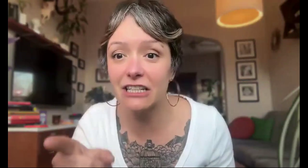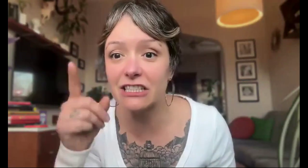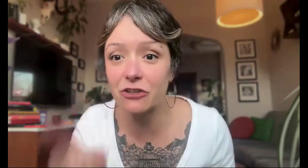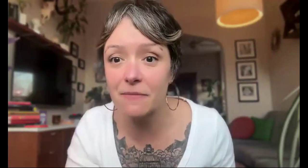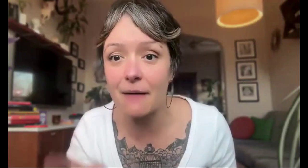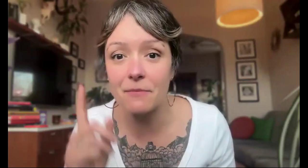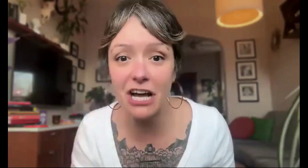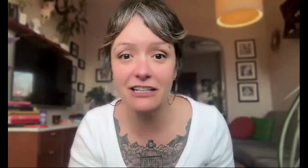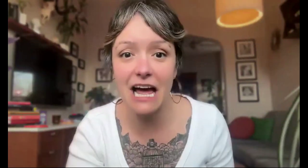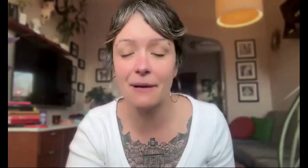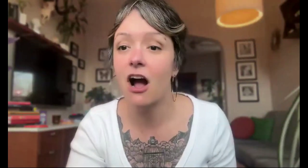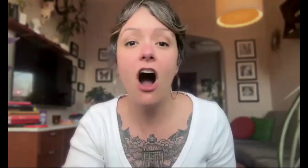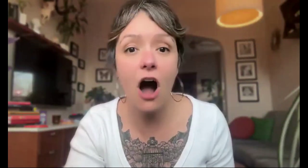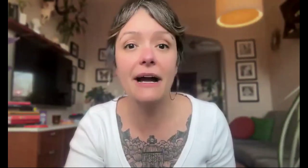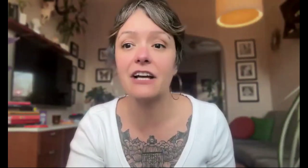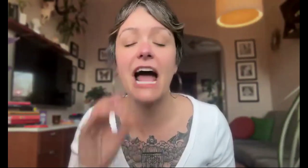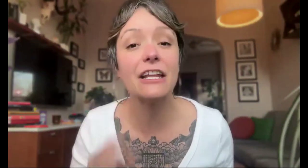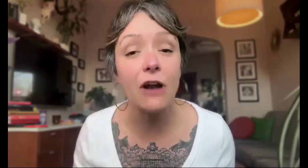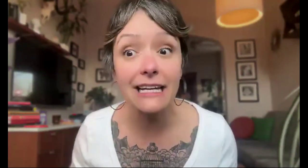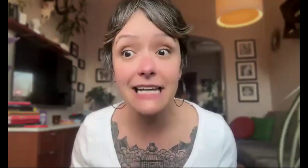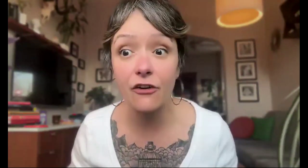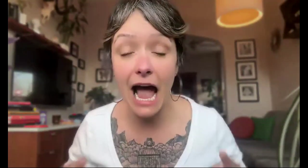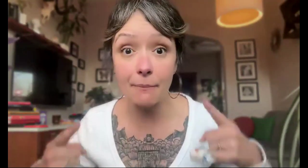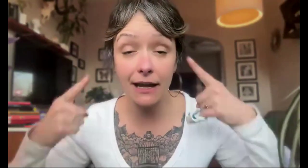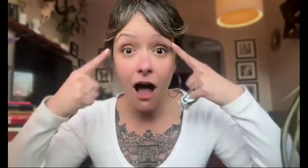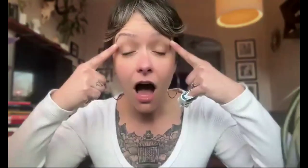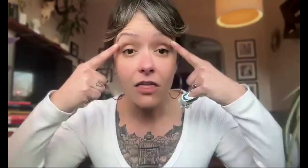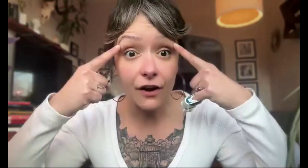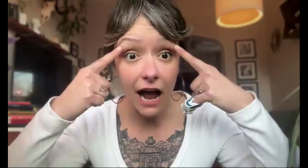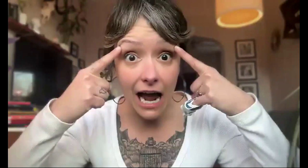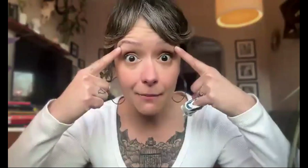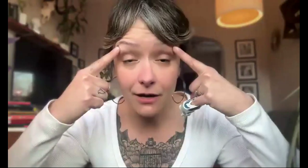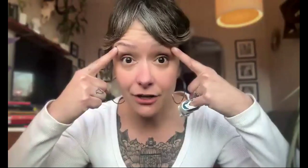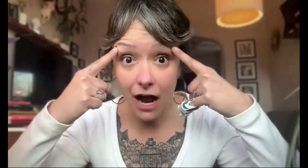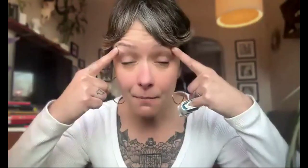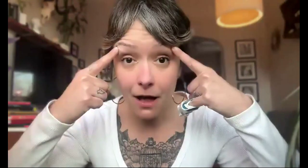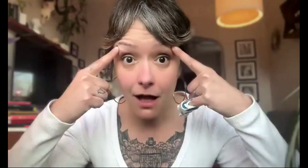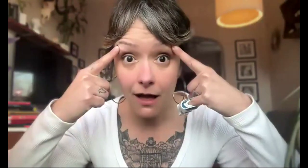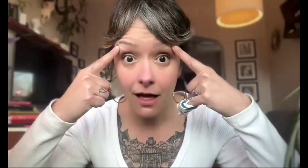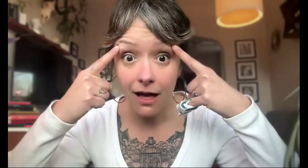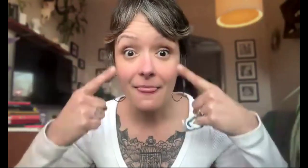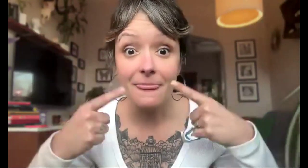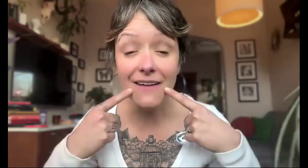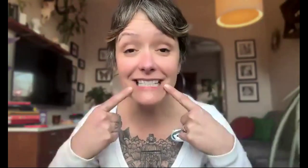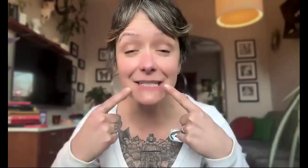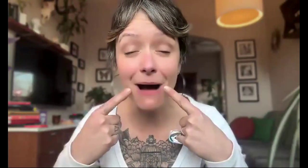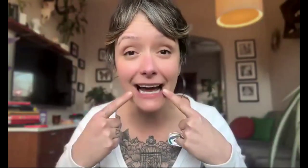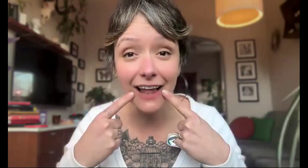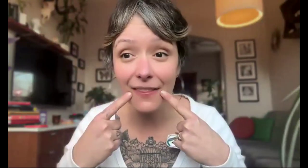Christy looks extremely happy. Michelle looks happy. Oh my gosh. And you know how I can tell they're happy? Their eyebrows are up. They have a smile on